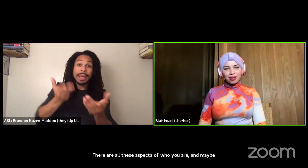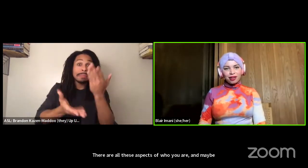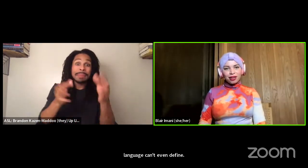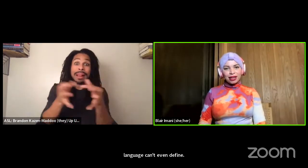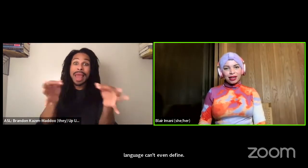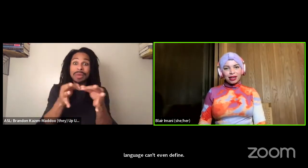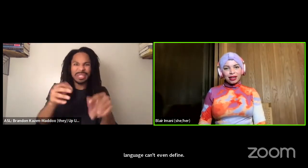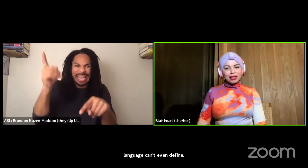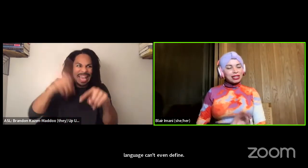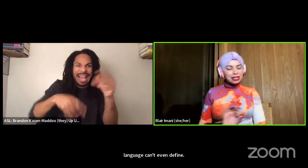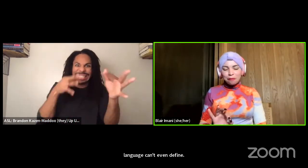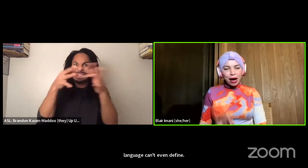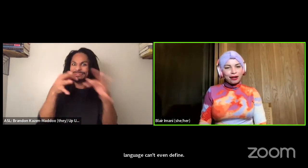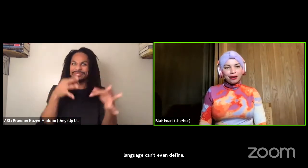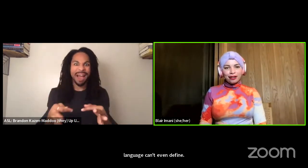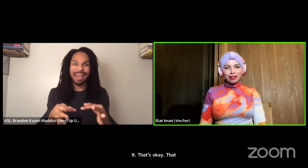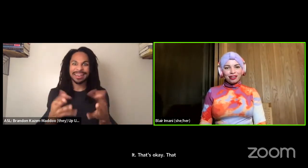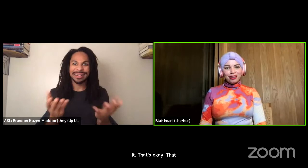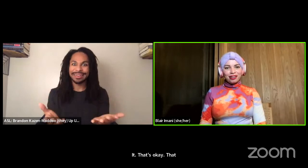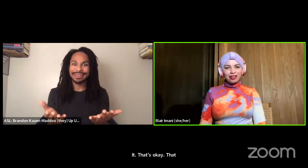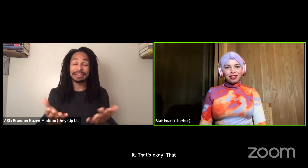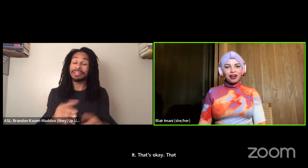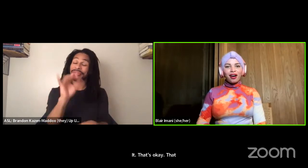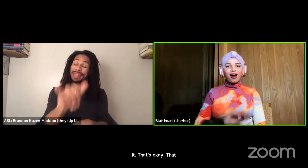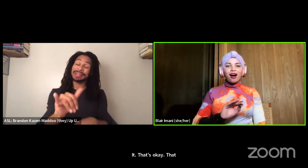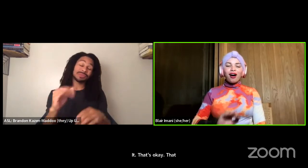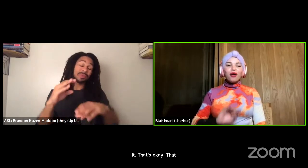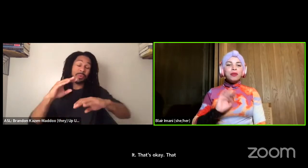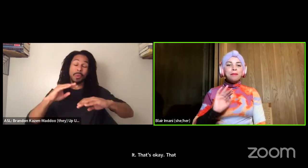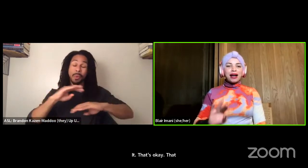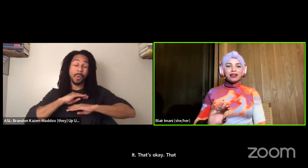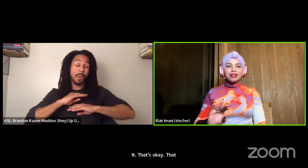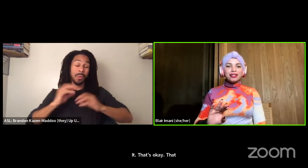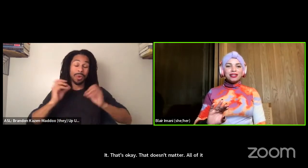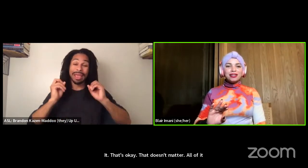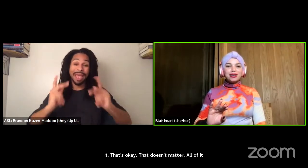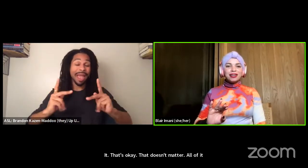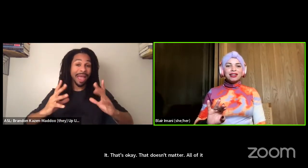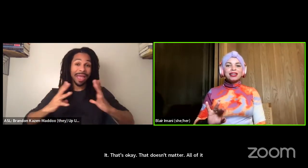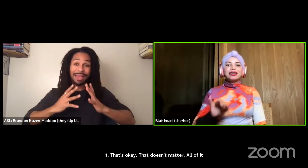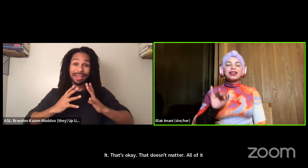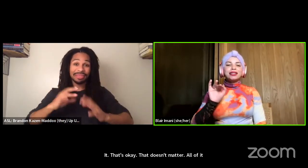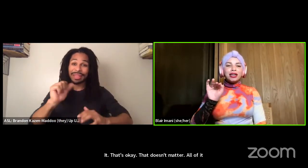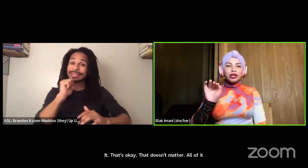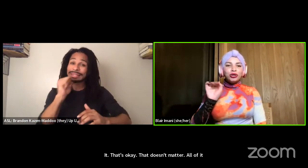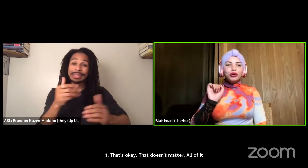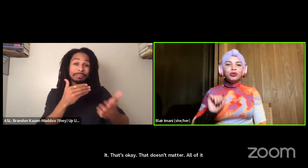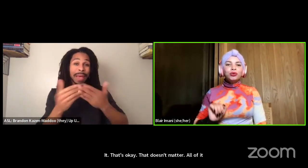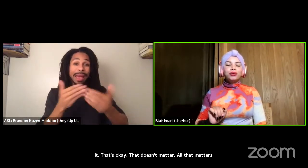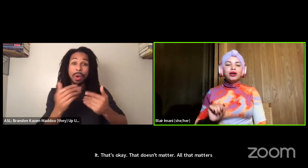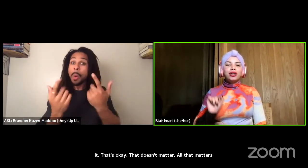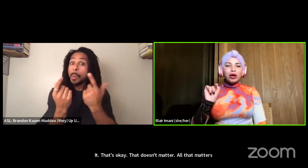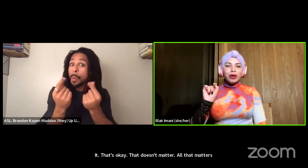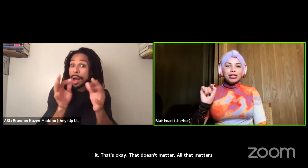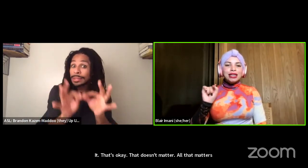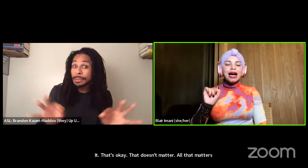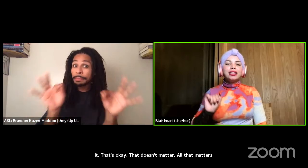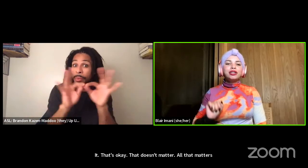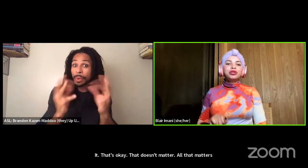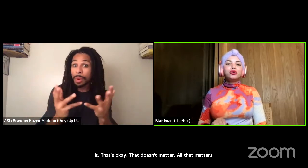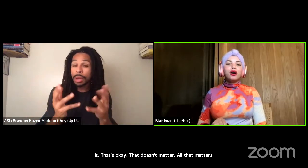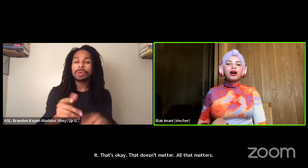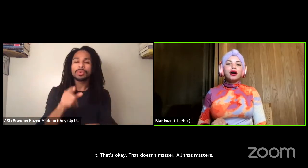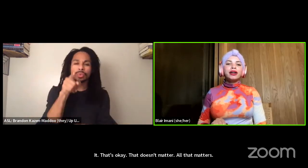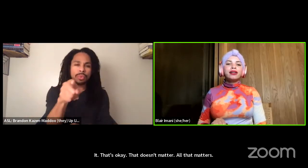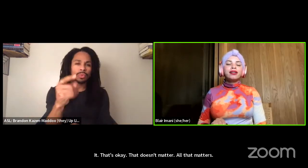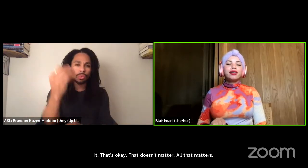okay. That doesn't matter. All that matters is that you know